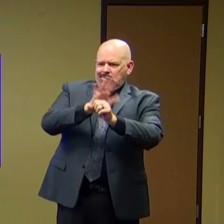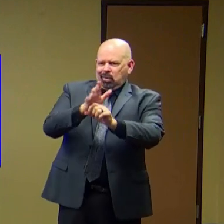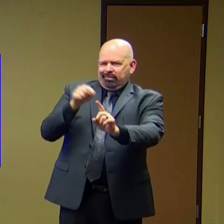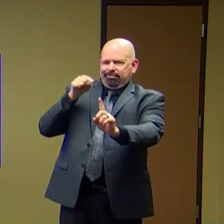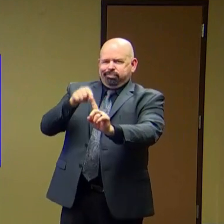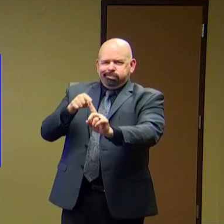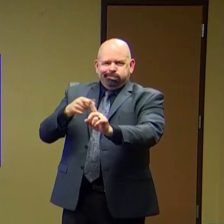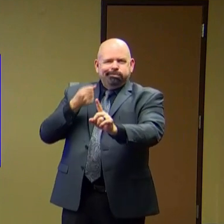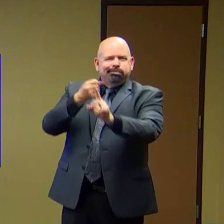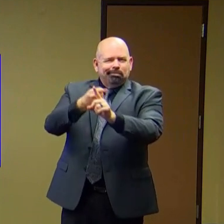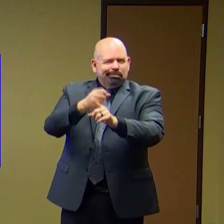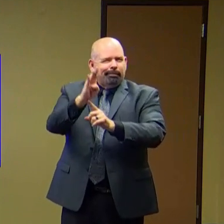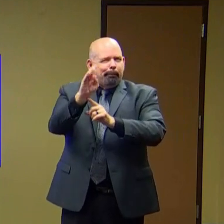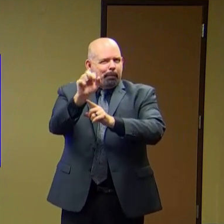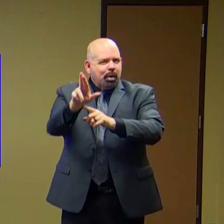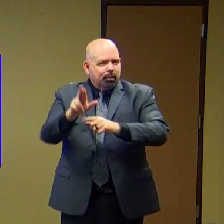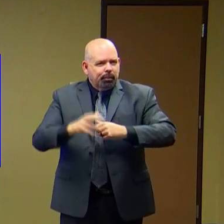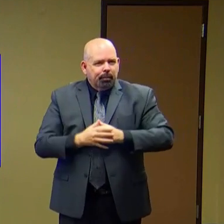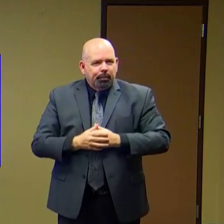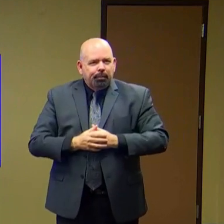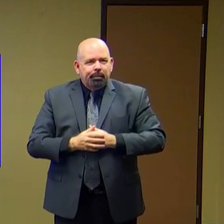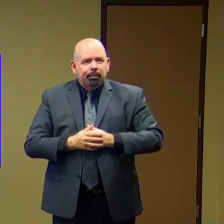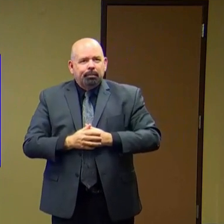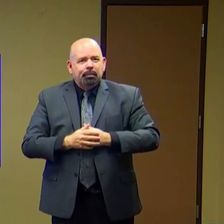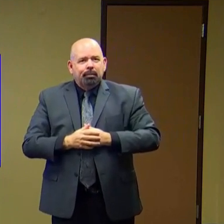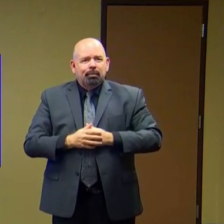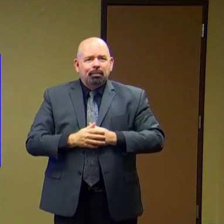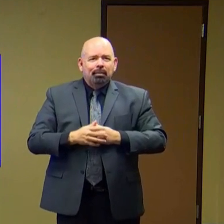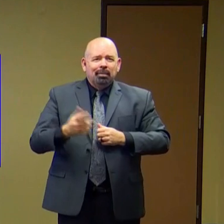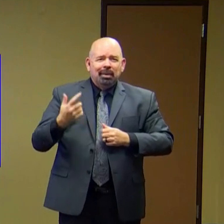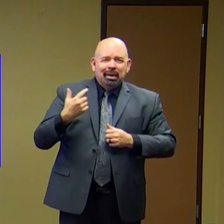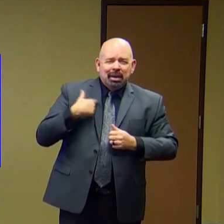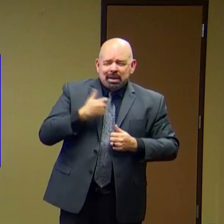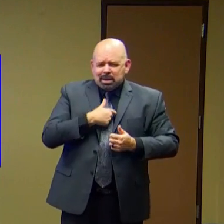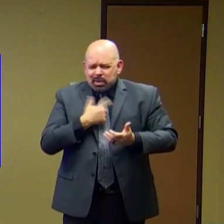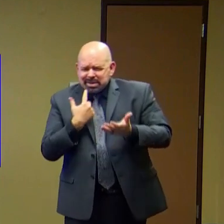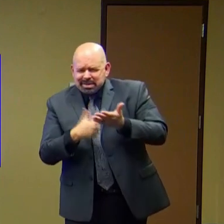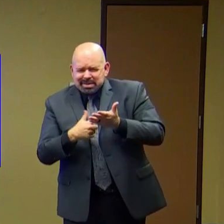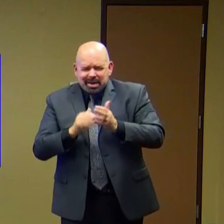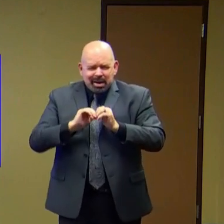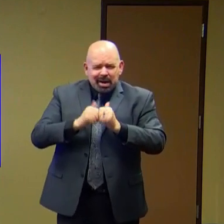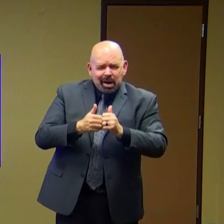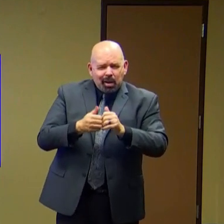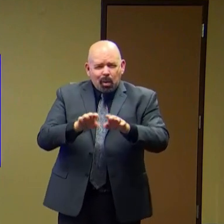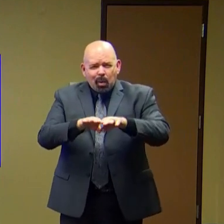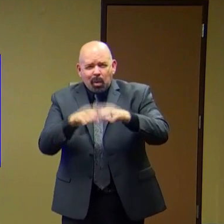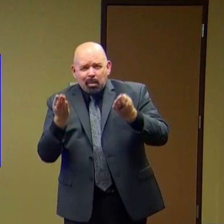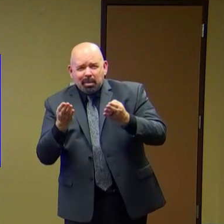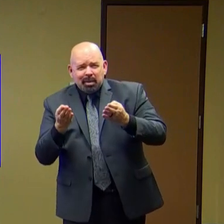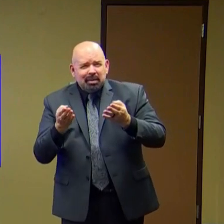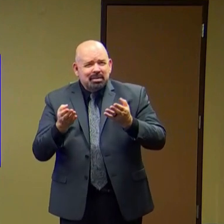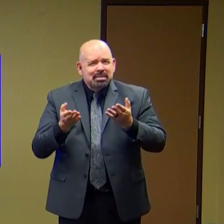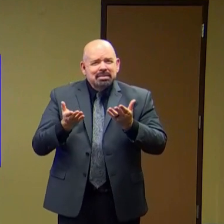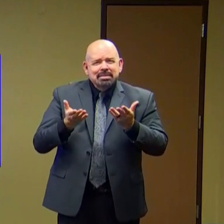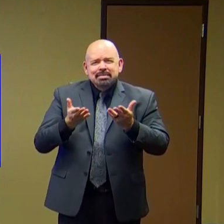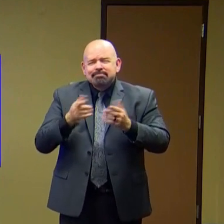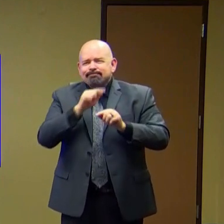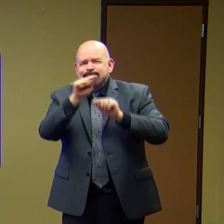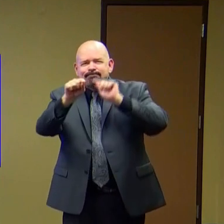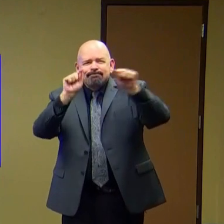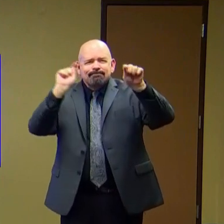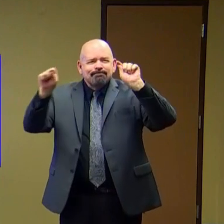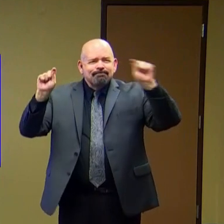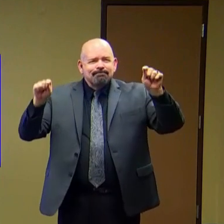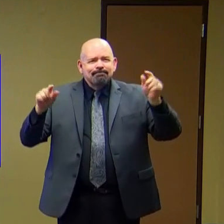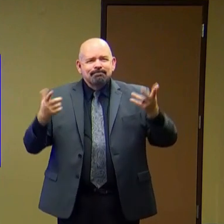What would it take for us to be able to take a look at opening bars? It takes our situation improving, getting into